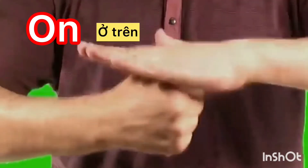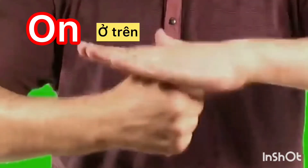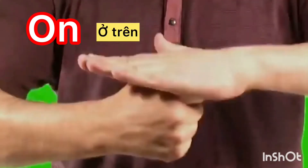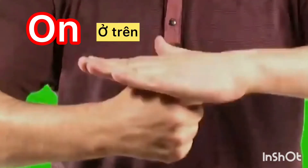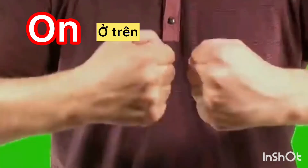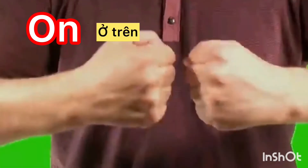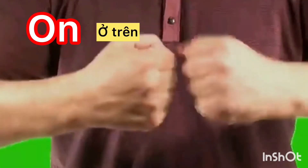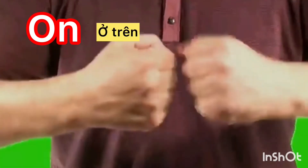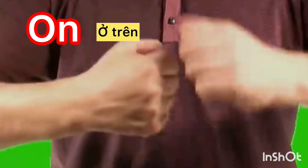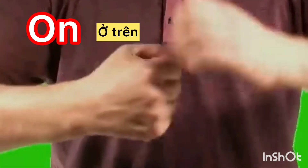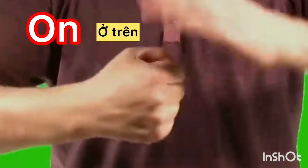On.